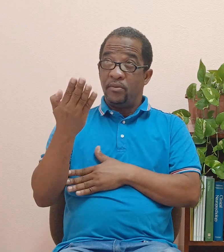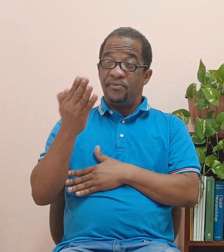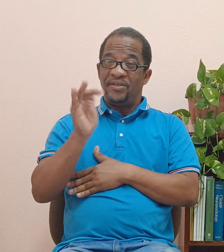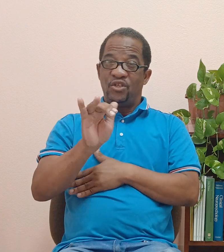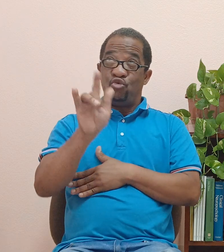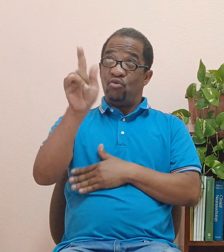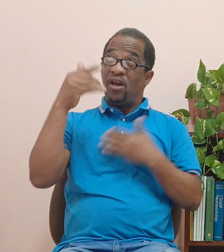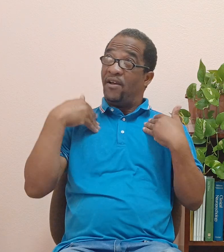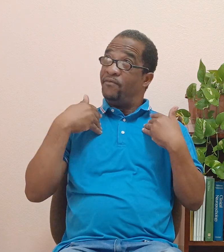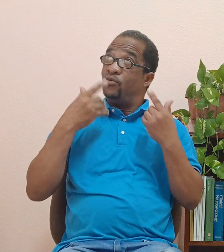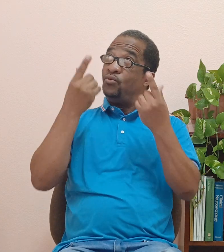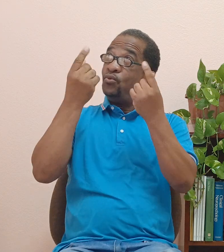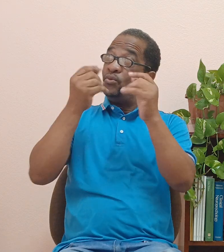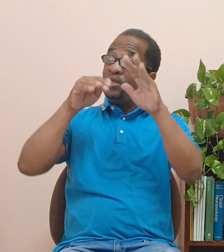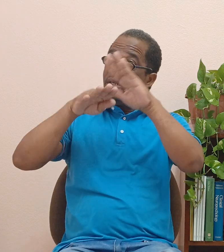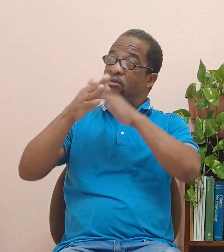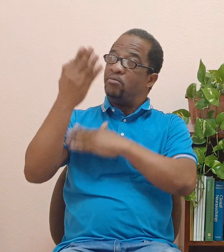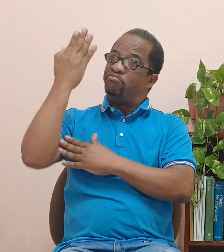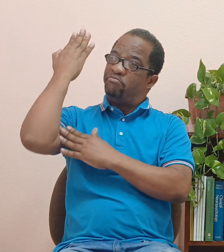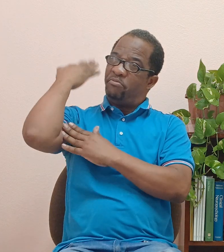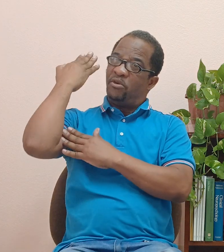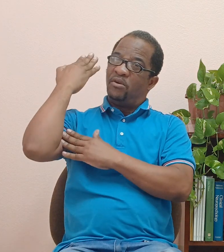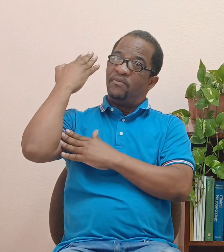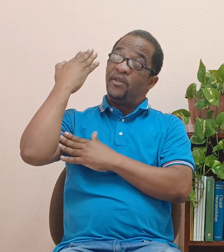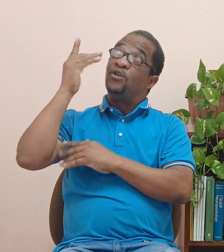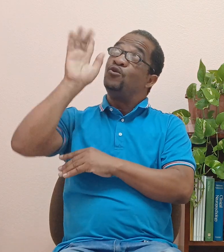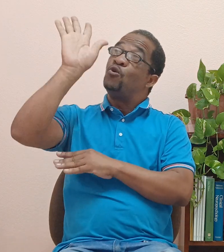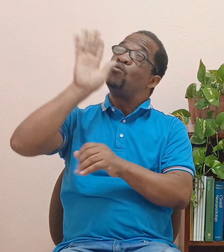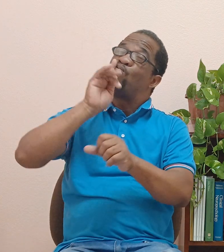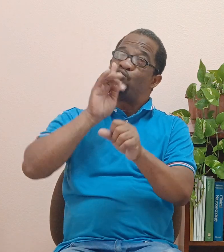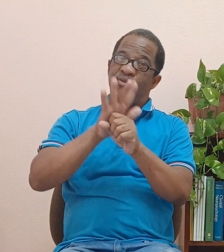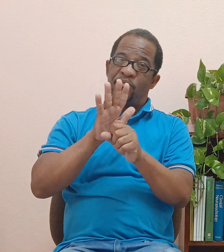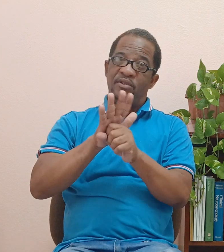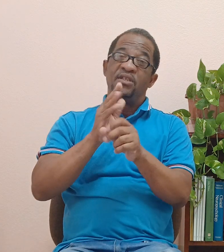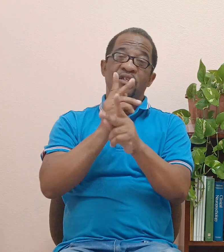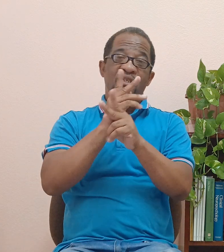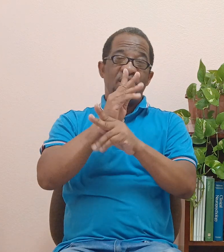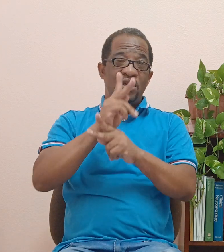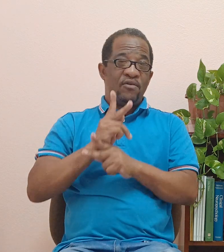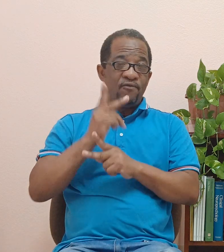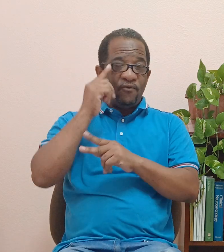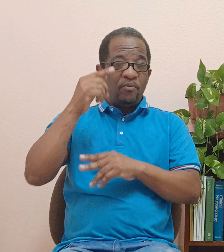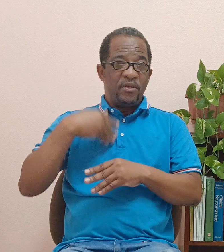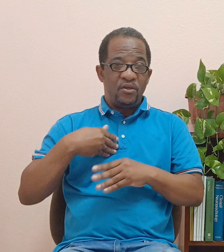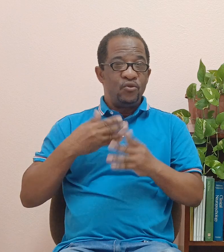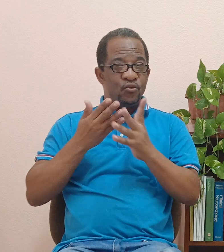past, and for your promise to care for me throughout my life.